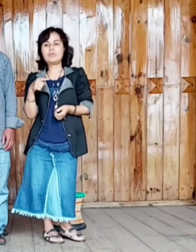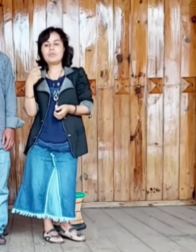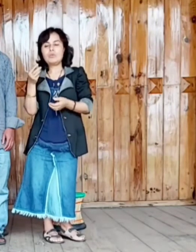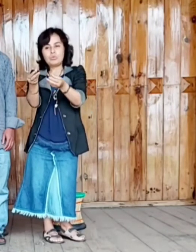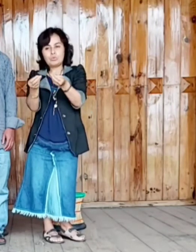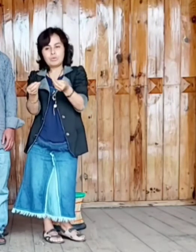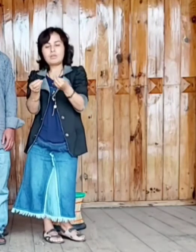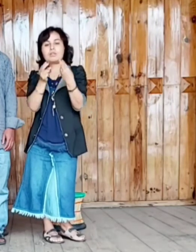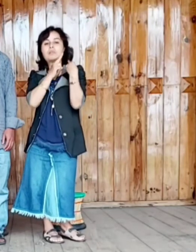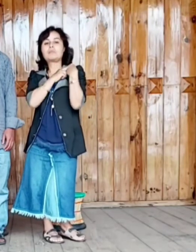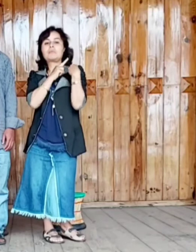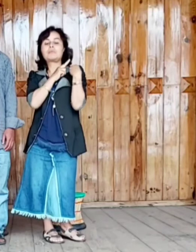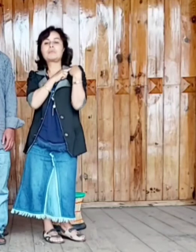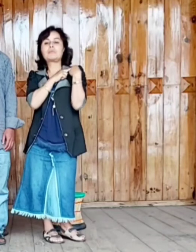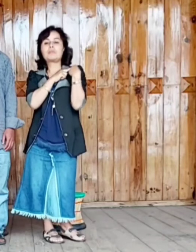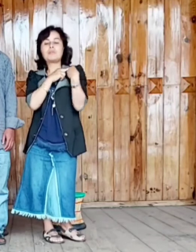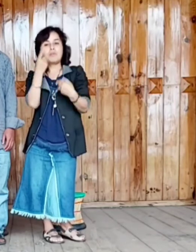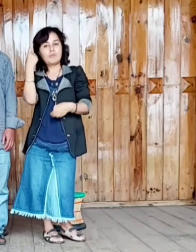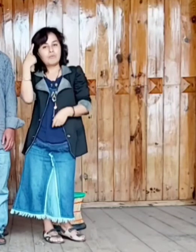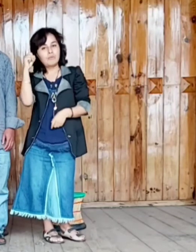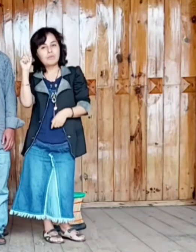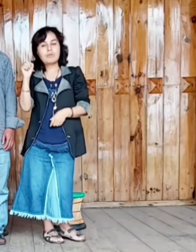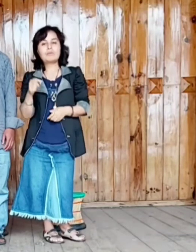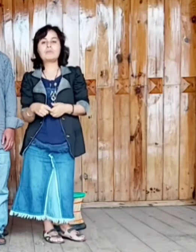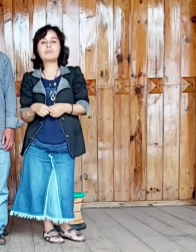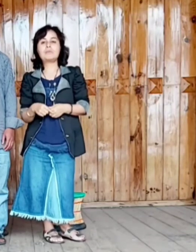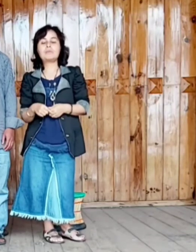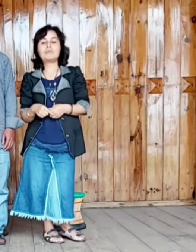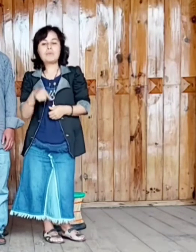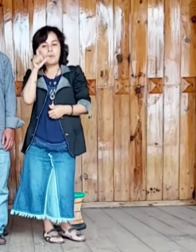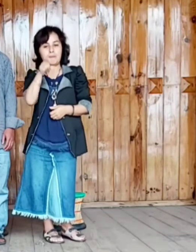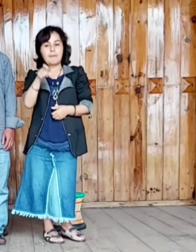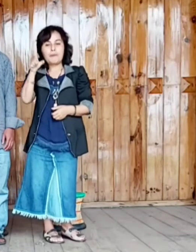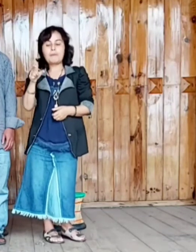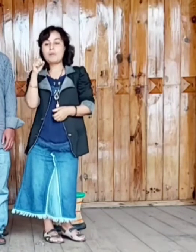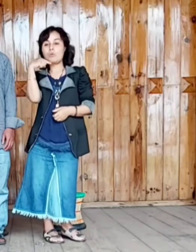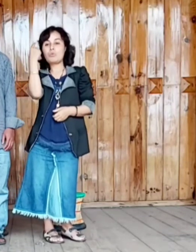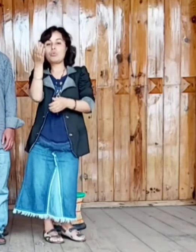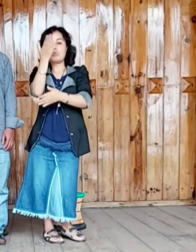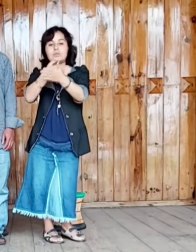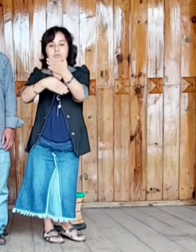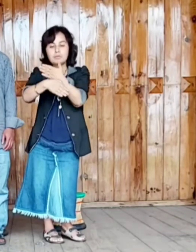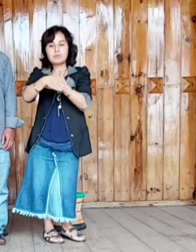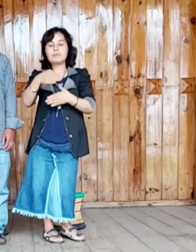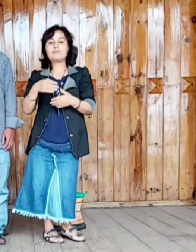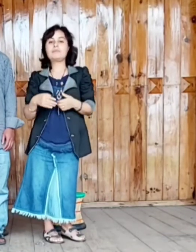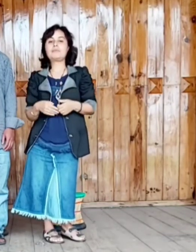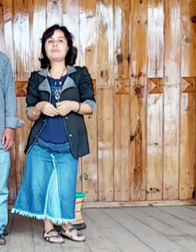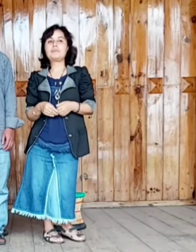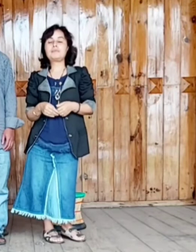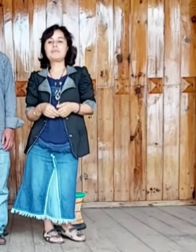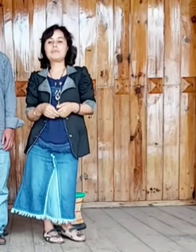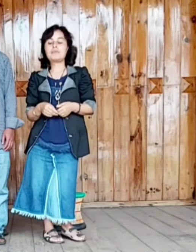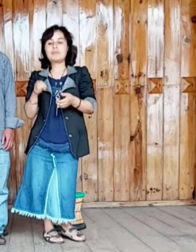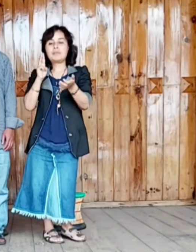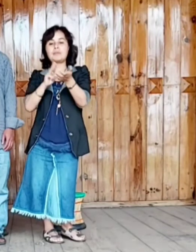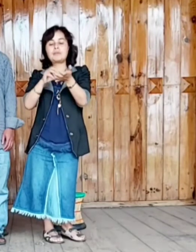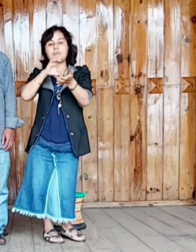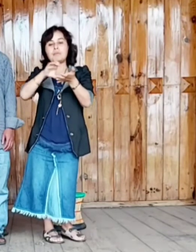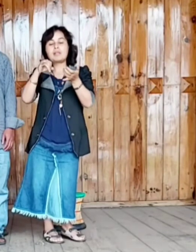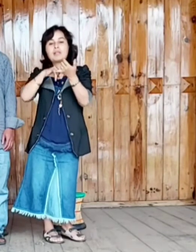Shimkia na kabanta ibri kibidan gijing duna department ha ka jilla